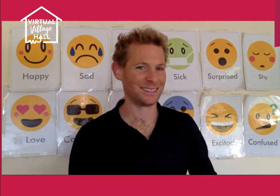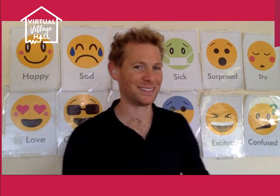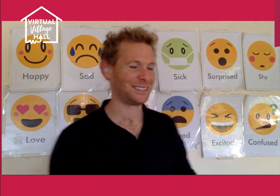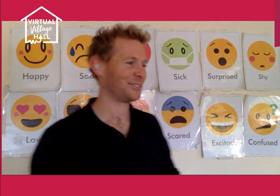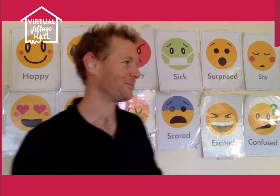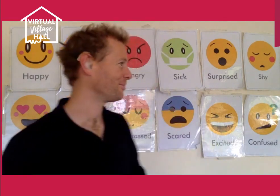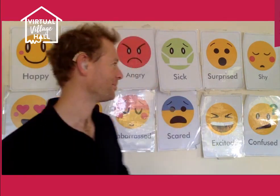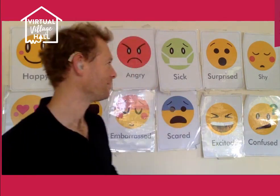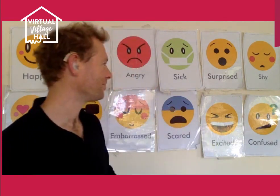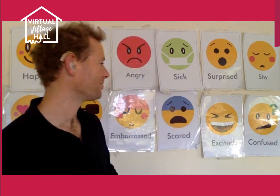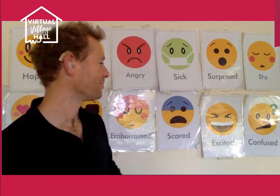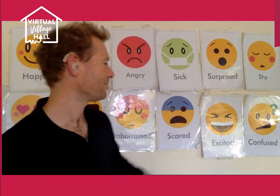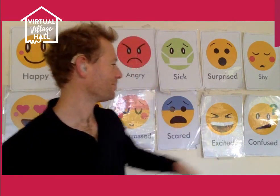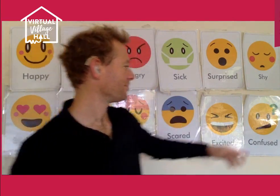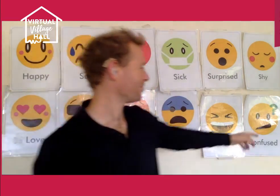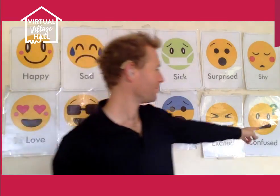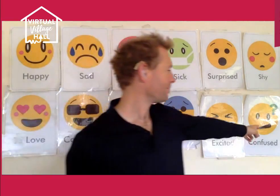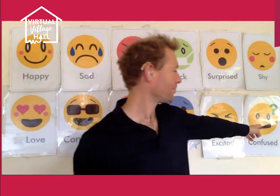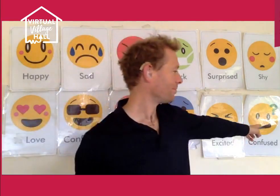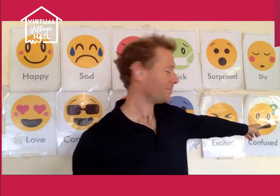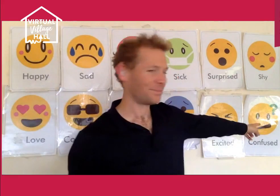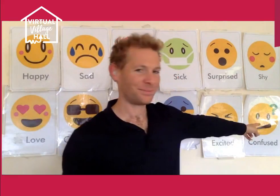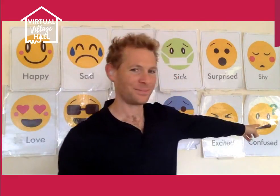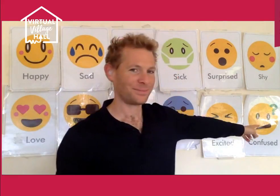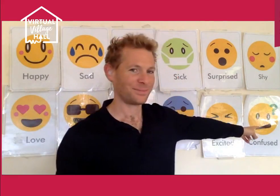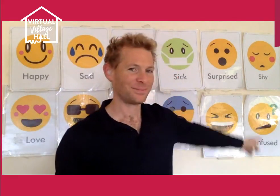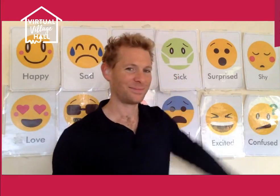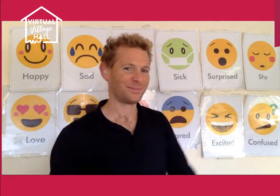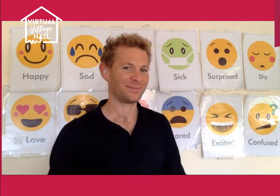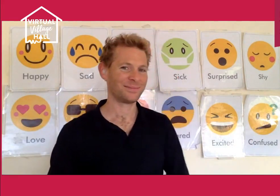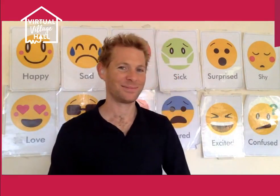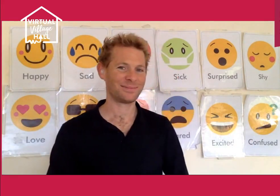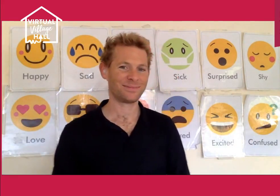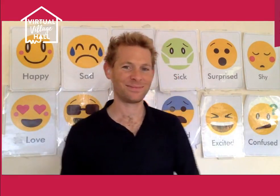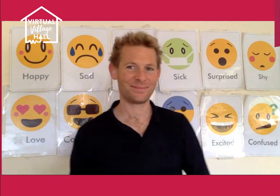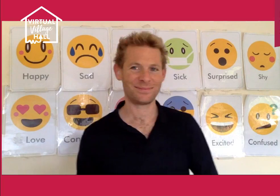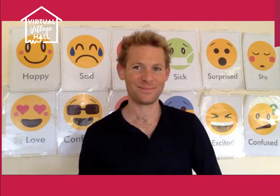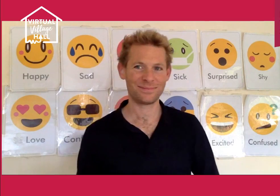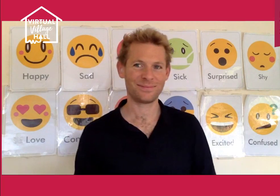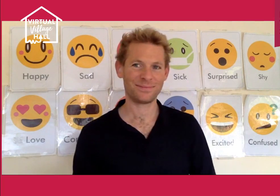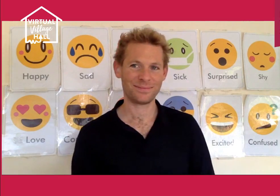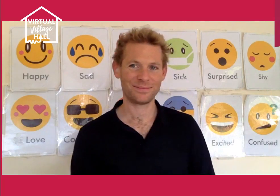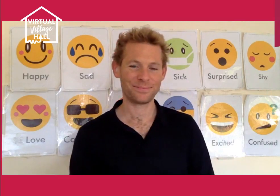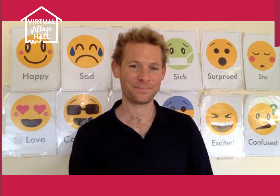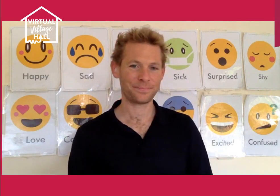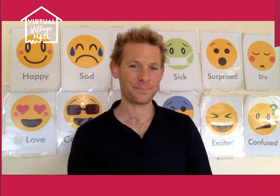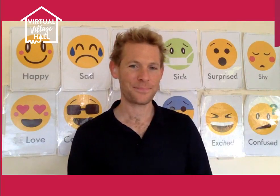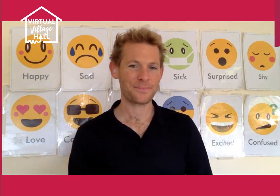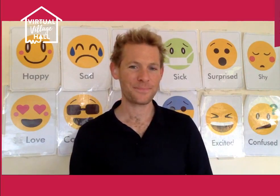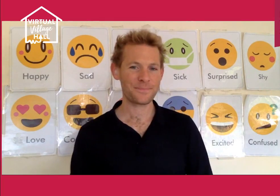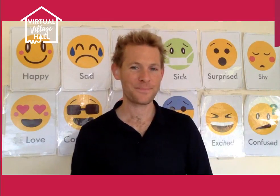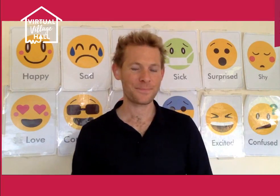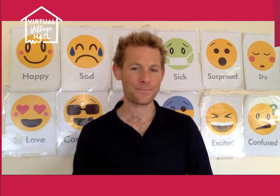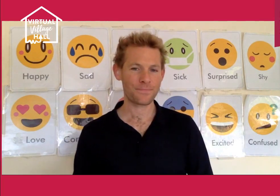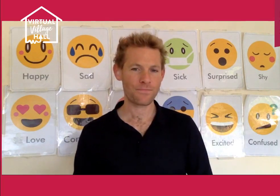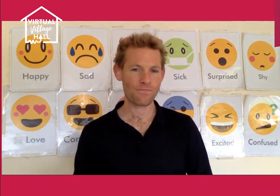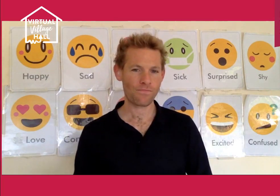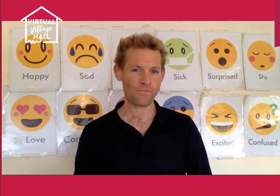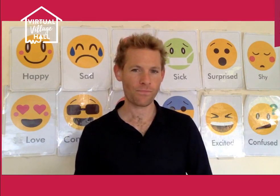Or surprised. What's the sign for confused?